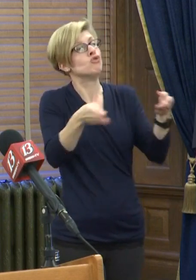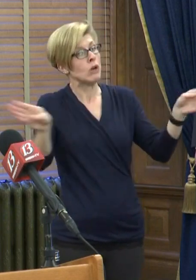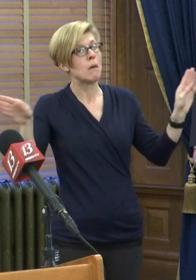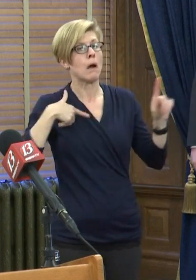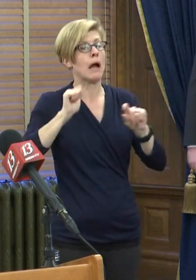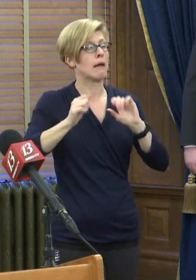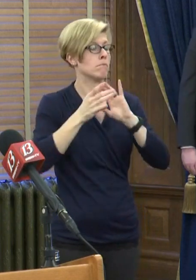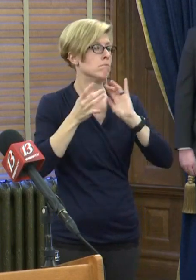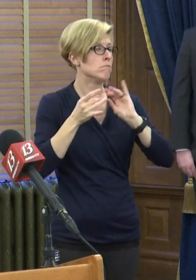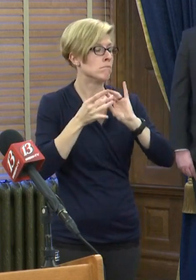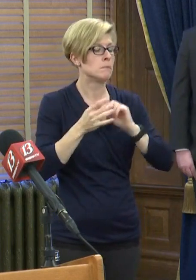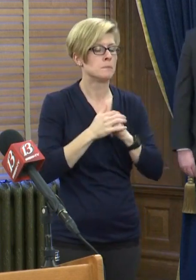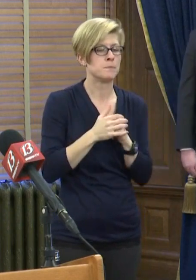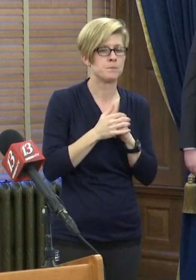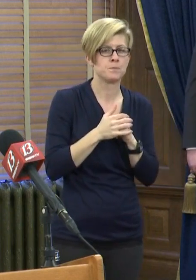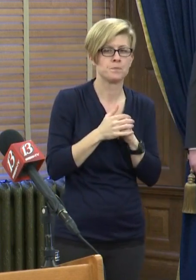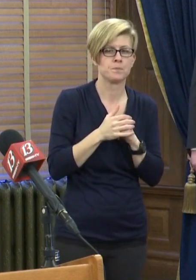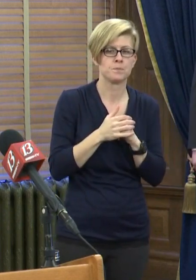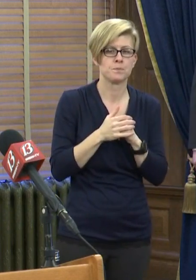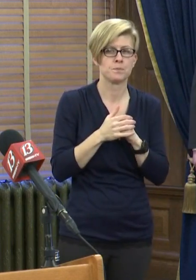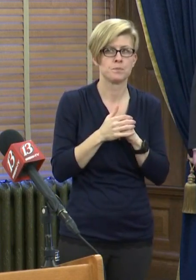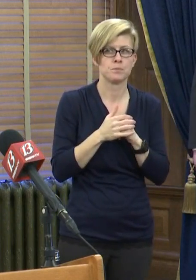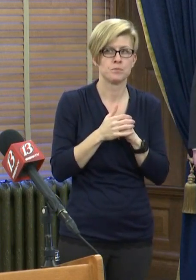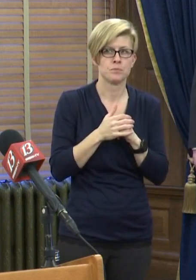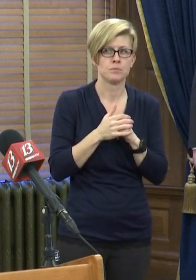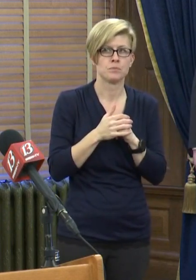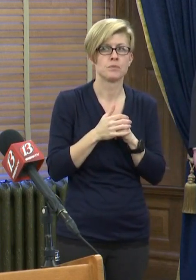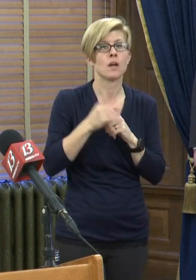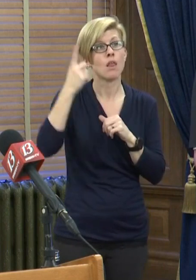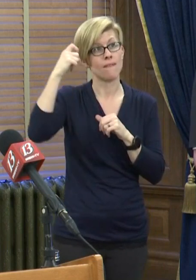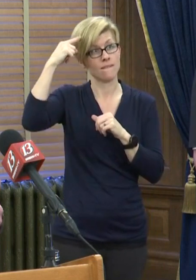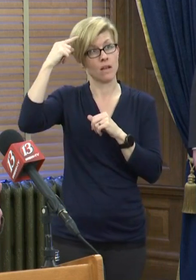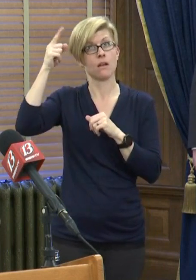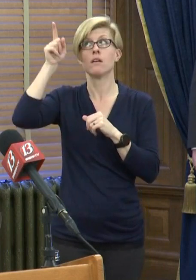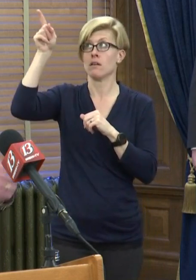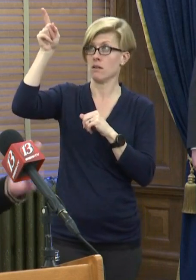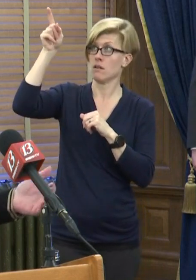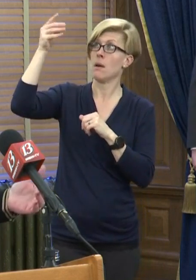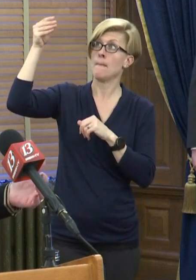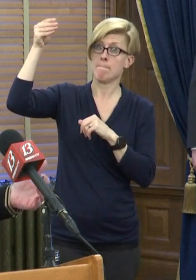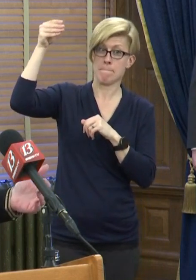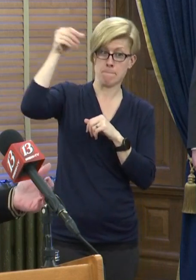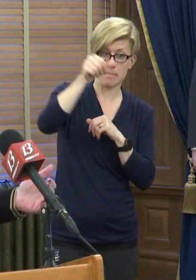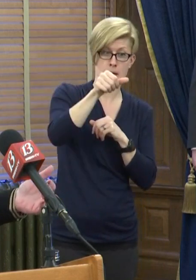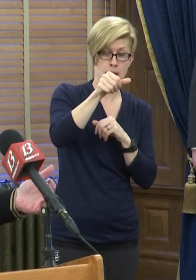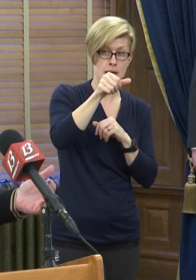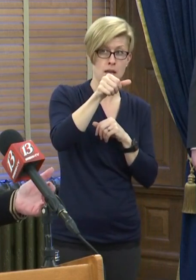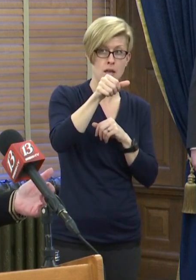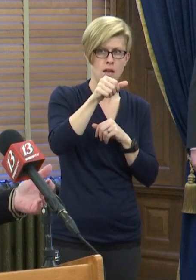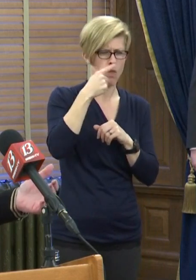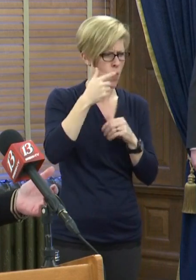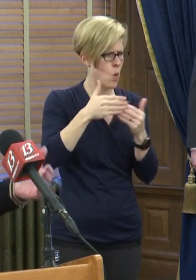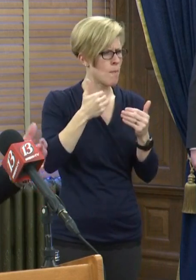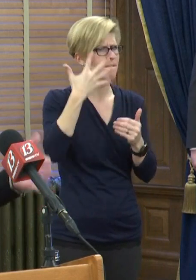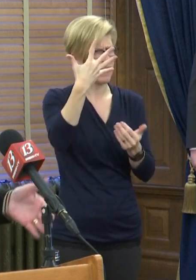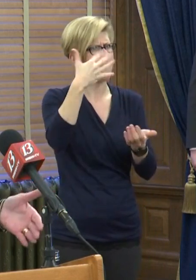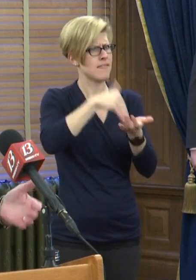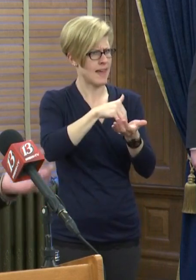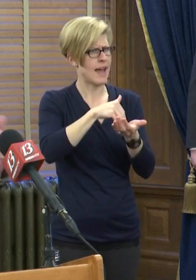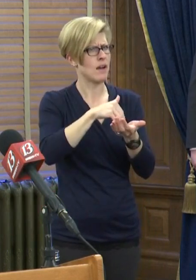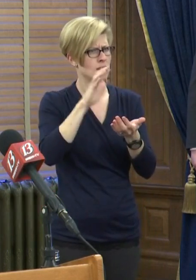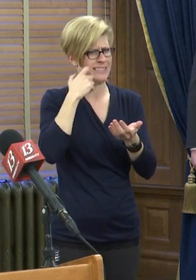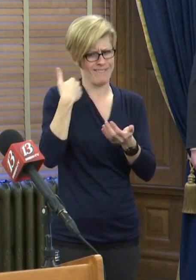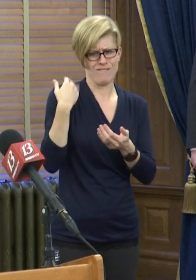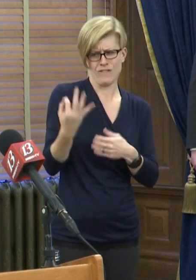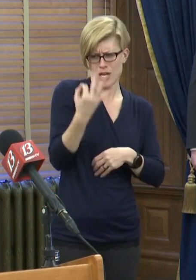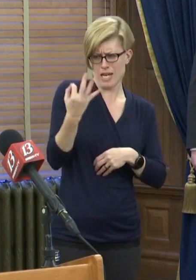that as these payments from the federal government are paid out, I think we got the nearly 5,000 out